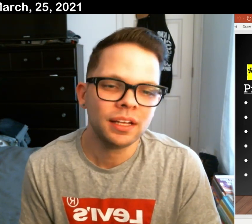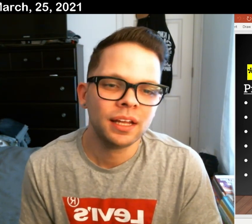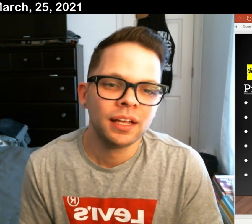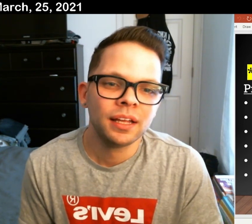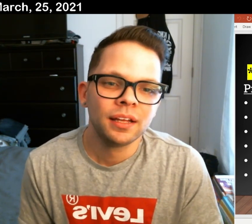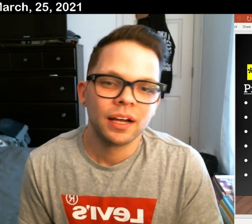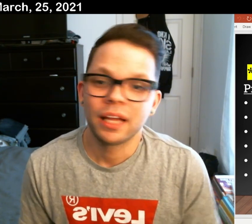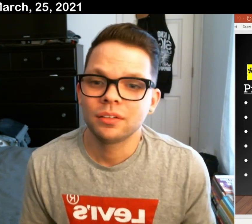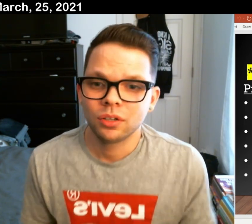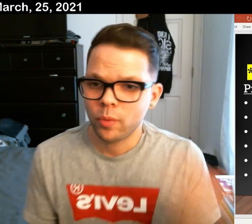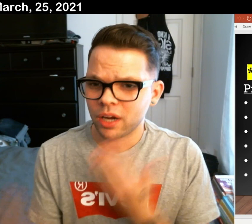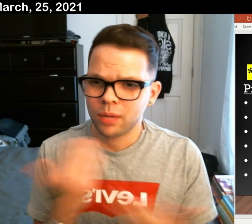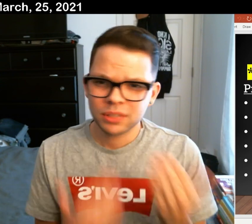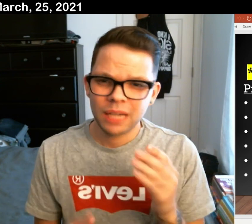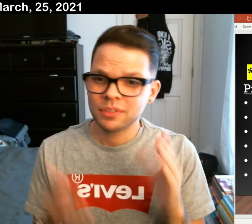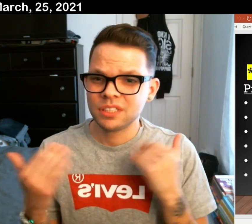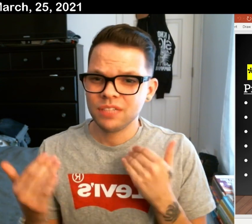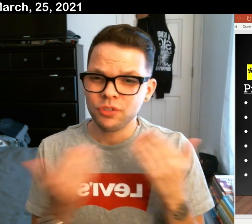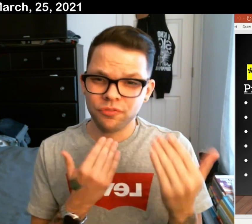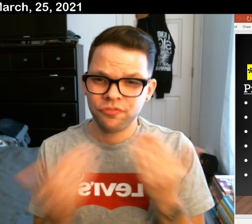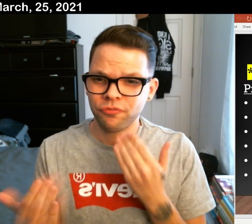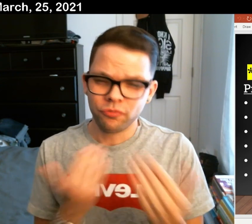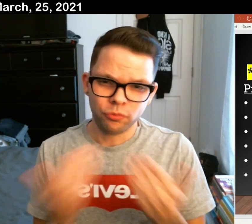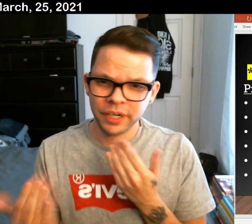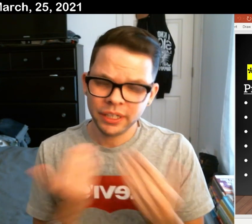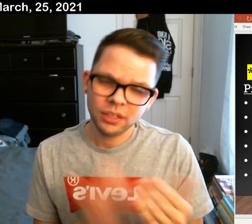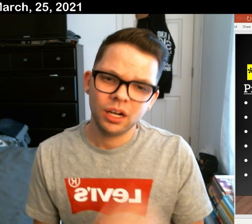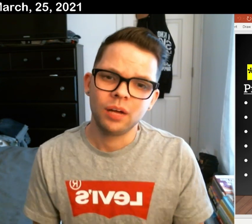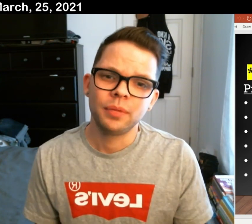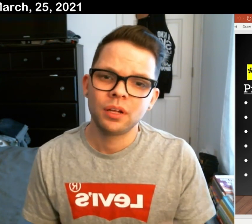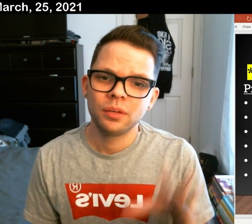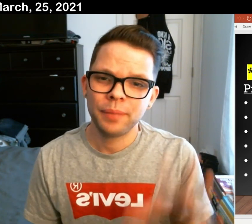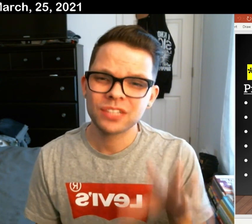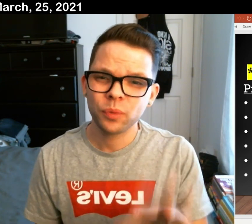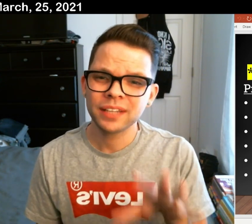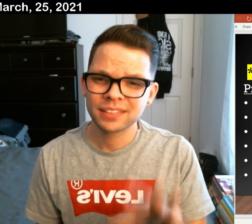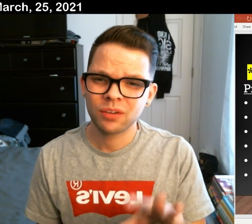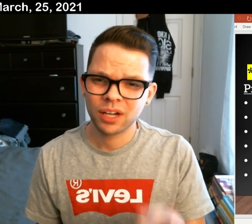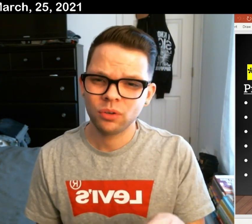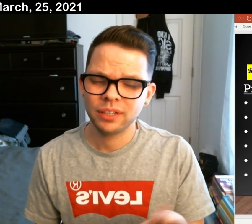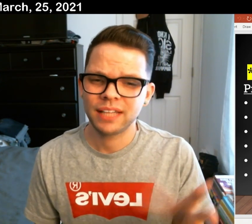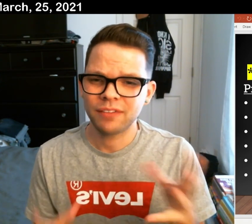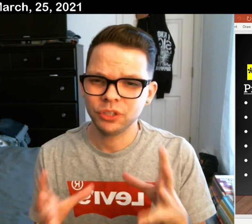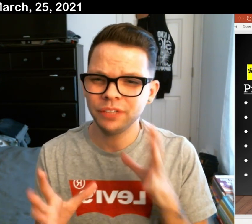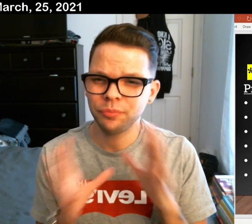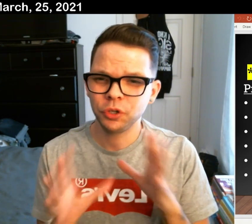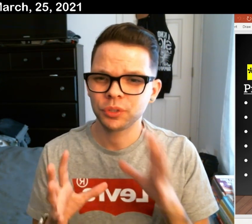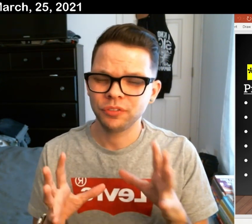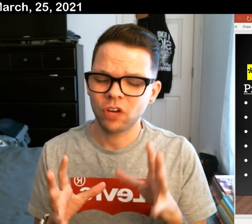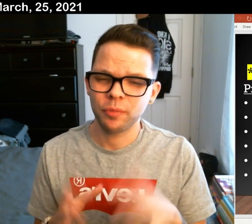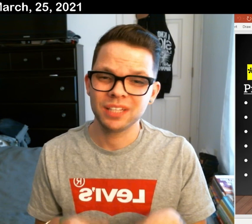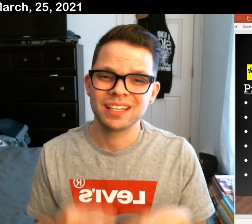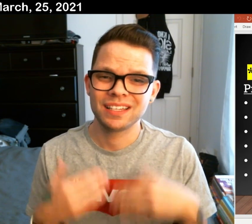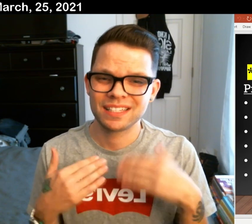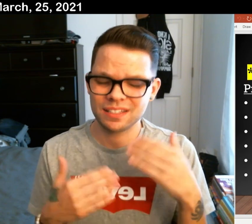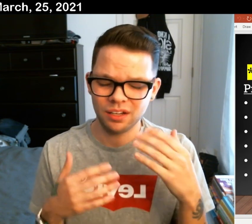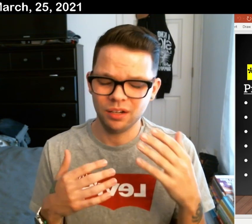okay. Again, go back a couple times and see if you can read it. Best way to sound out is after you get familiar with the